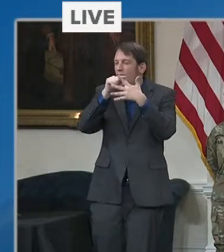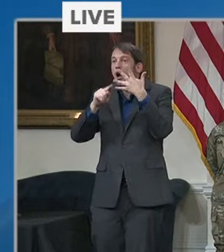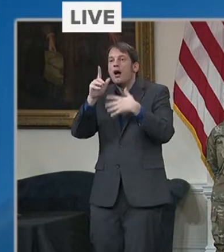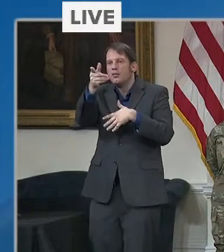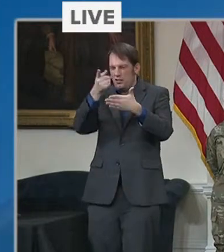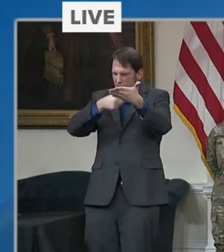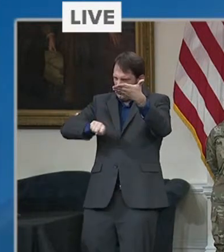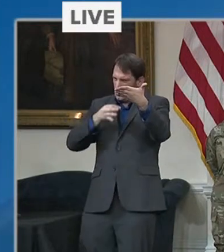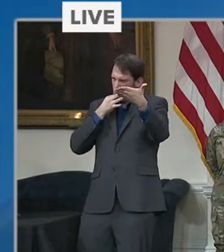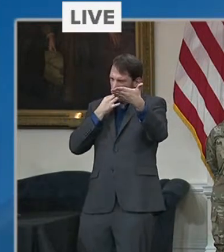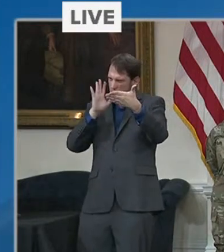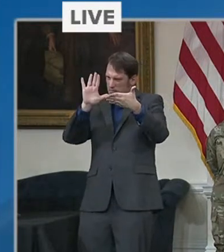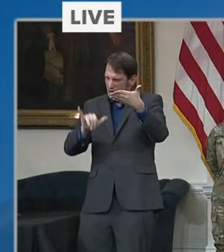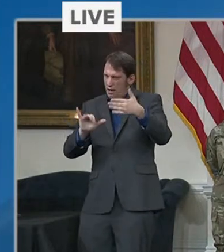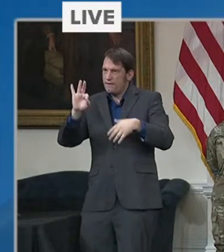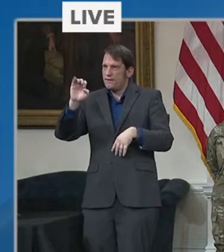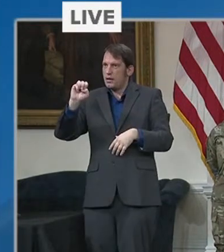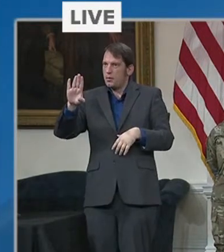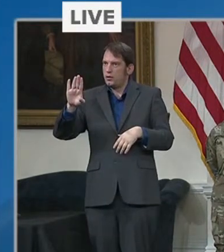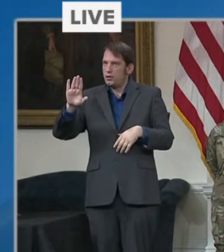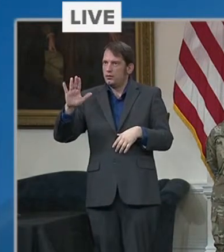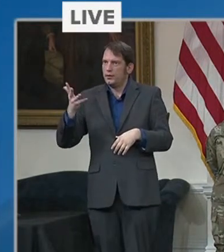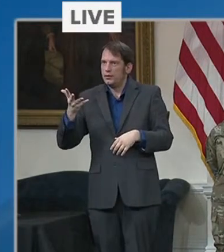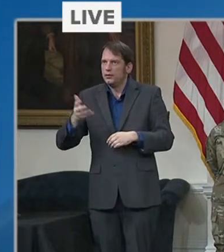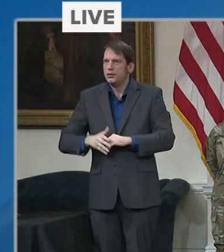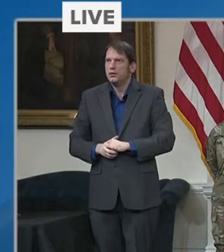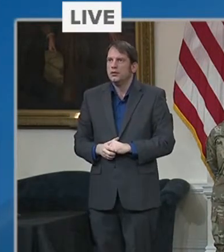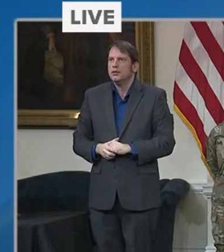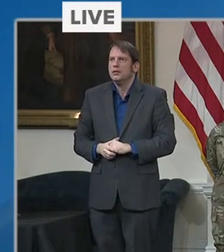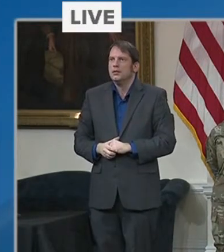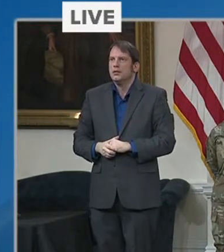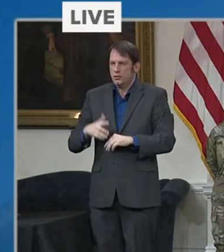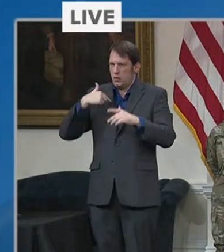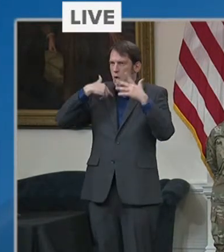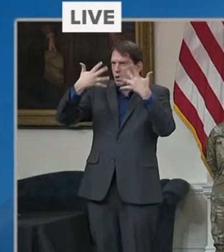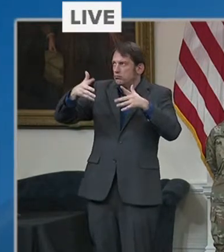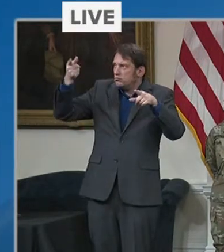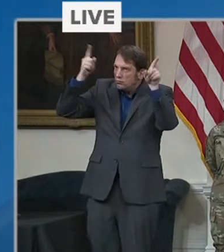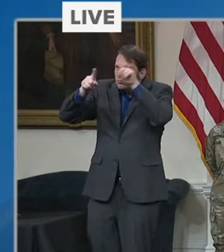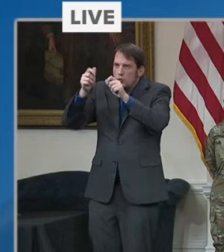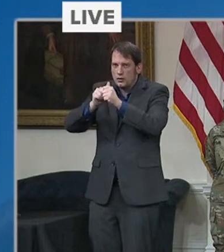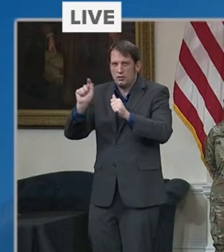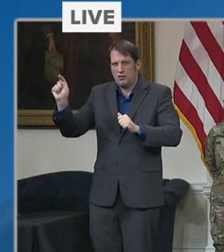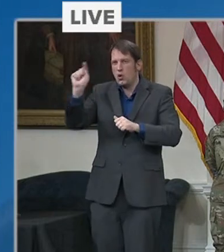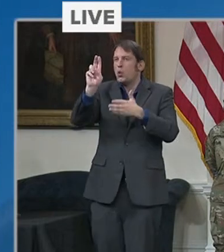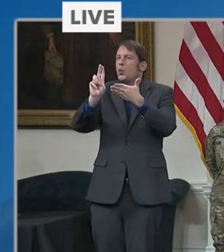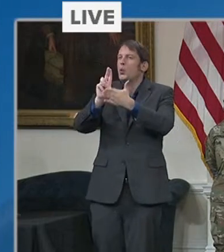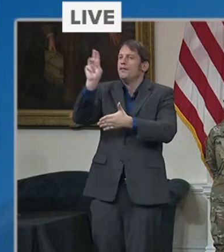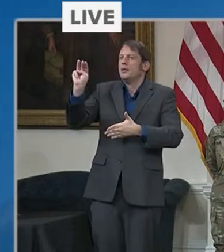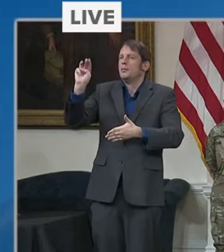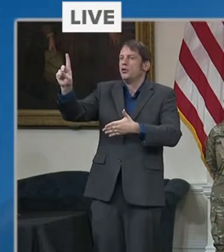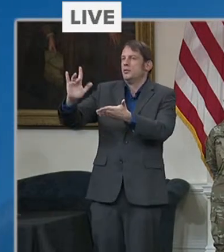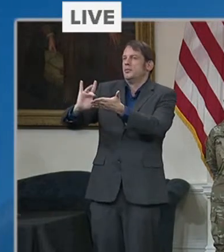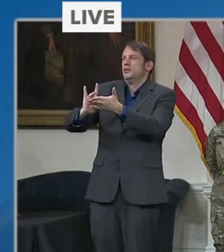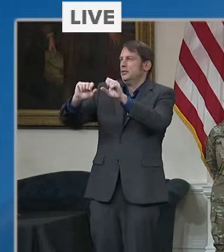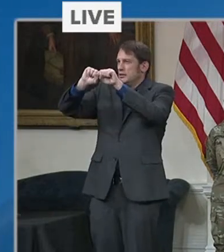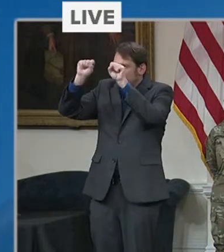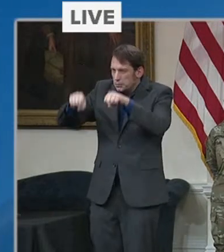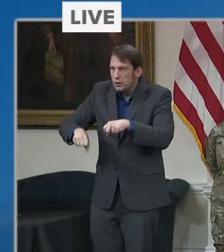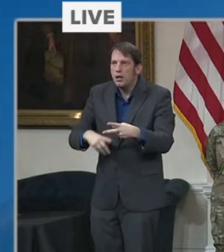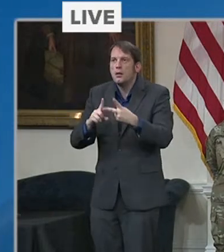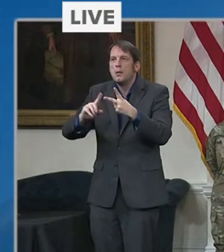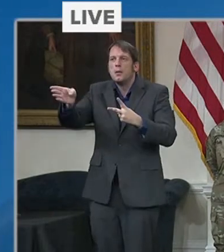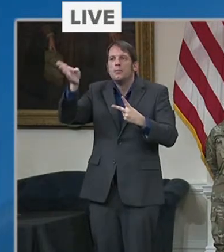In addition, through a partnership with the University of Maryland Medical System and the Baltimore City Health Department, we will